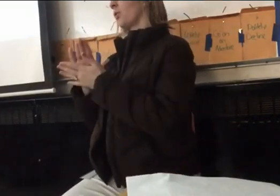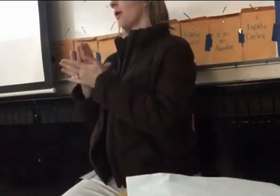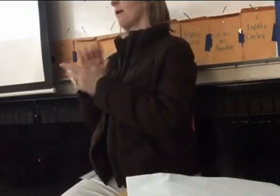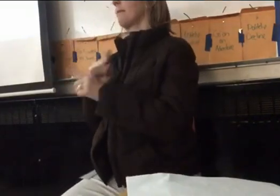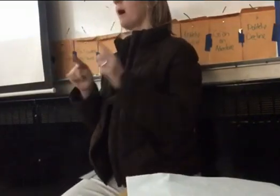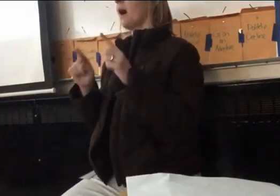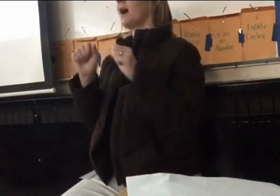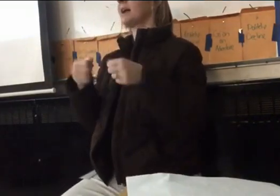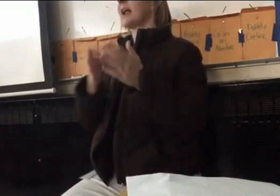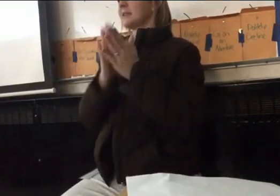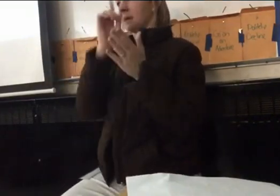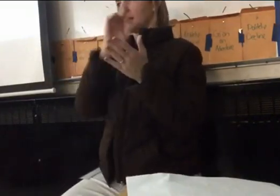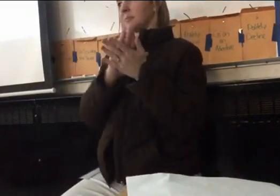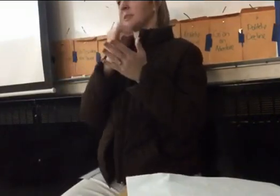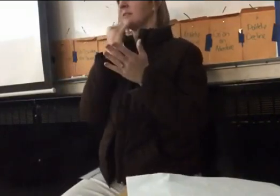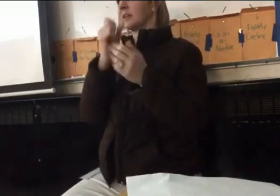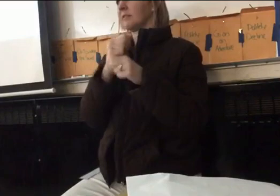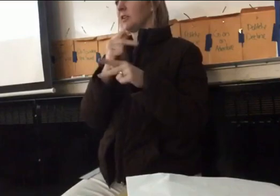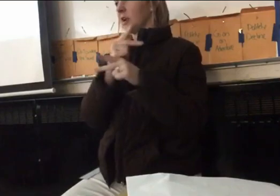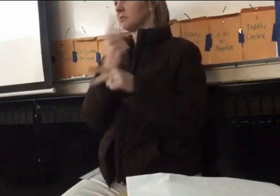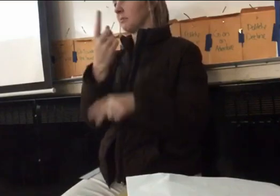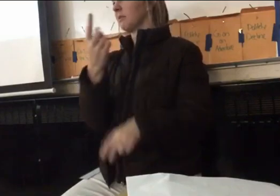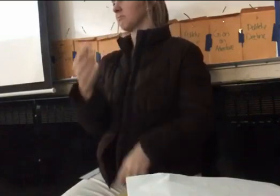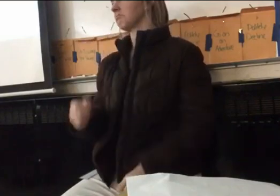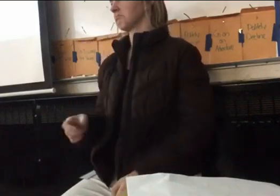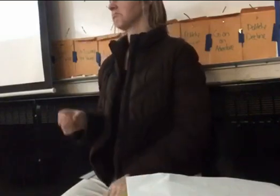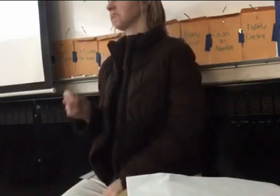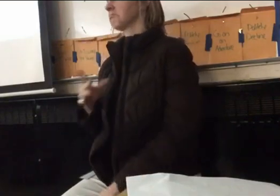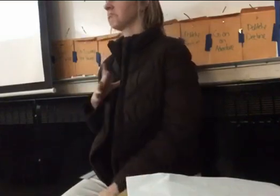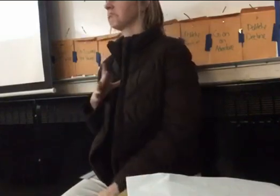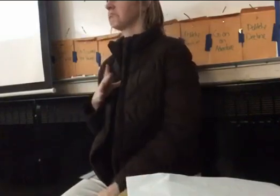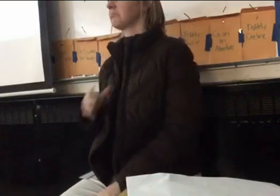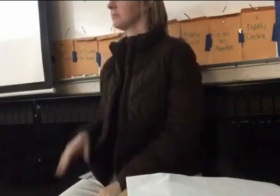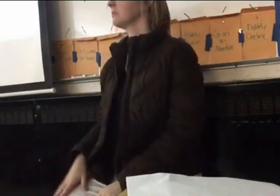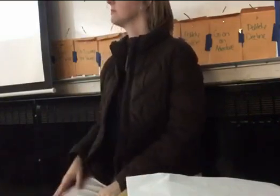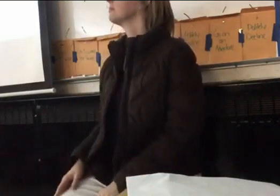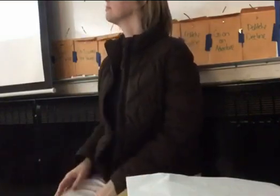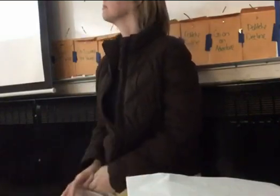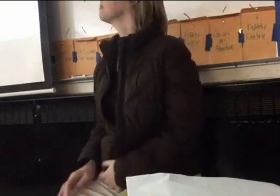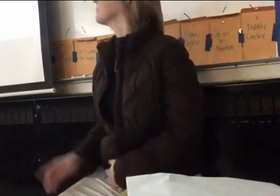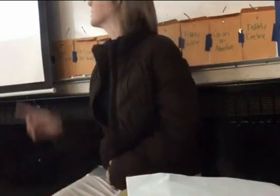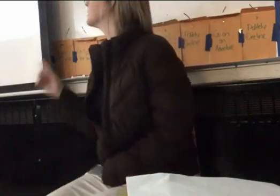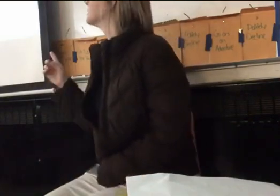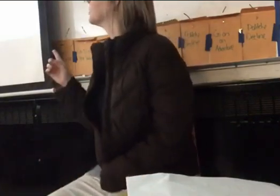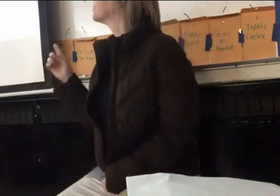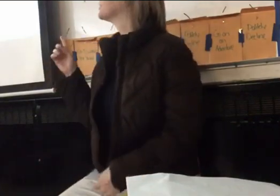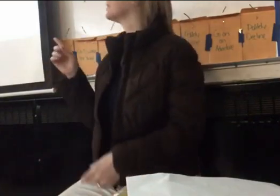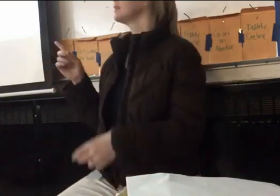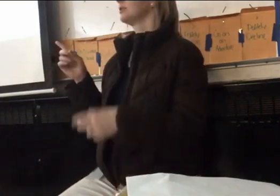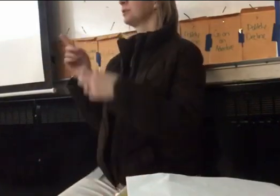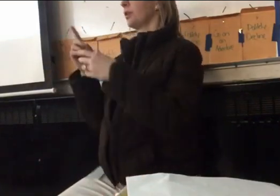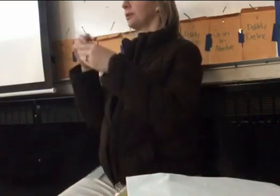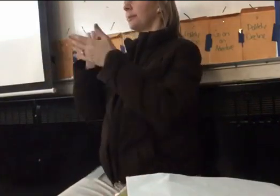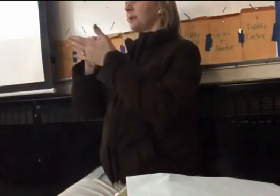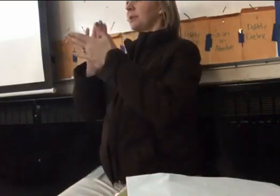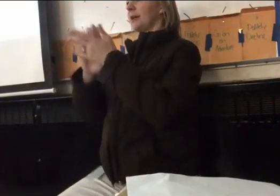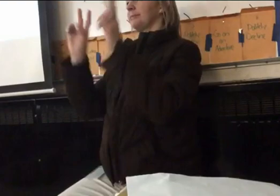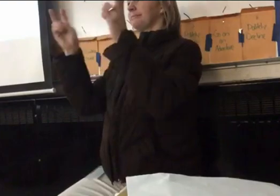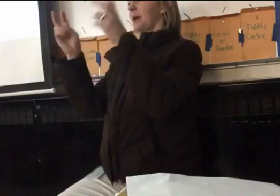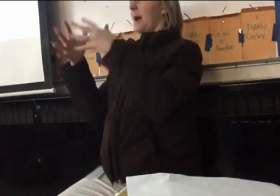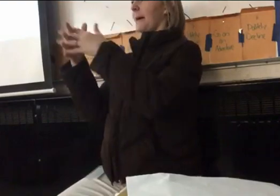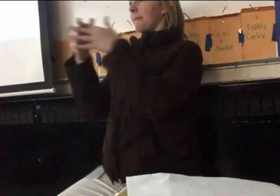down the name of this source. Okay? So this is American Progress. That's what you put in your